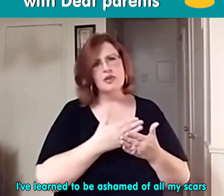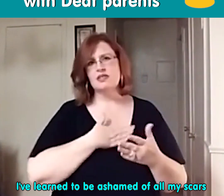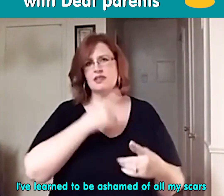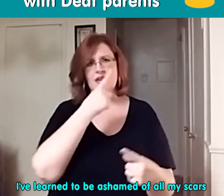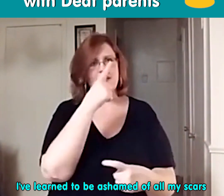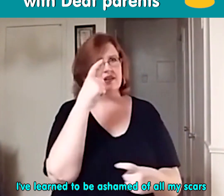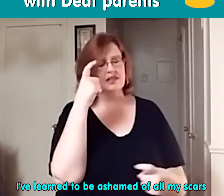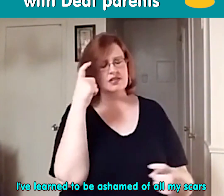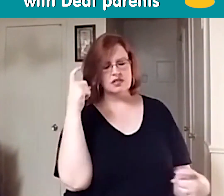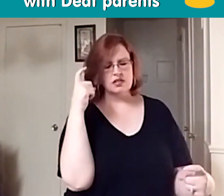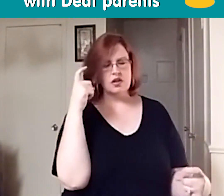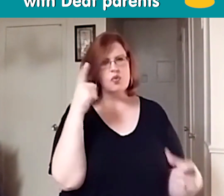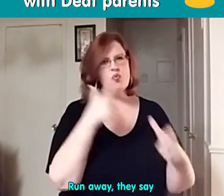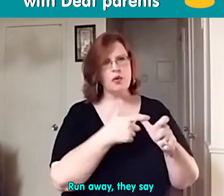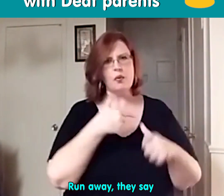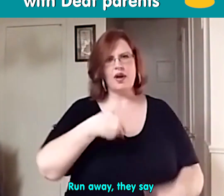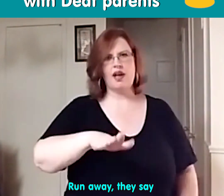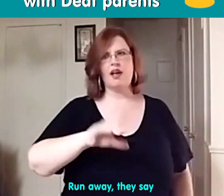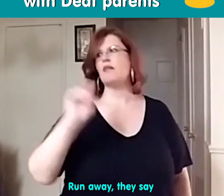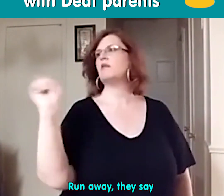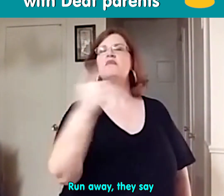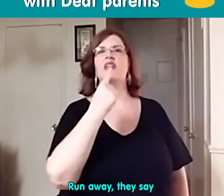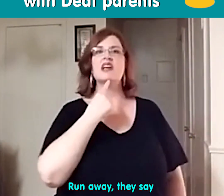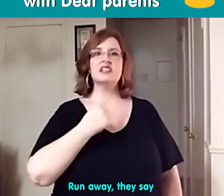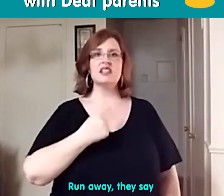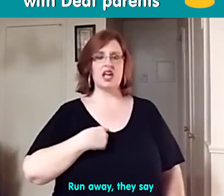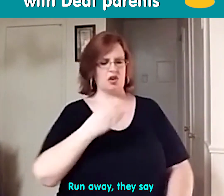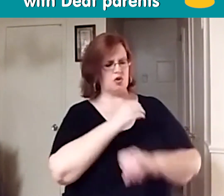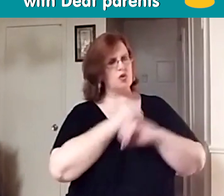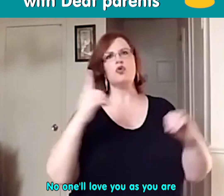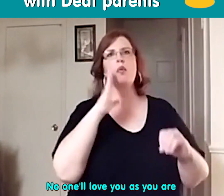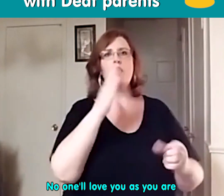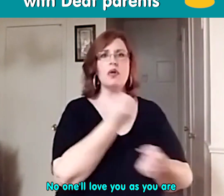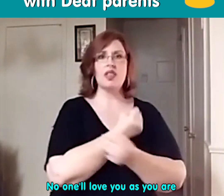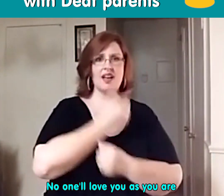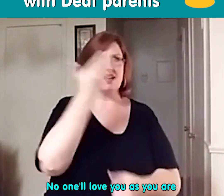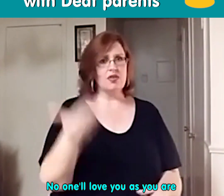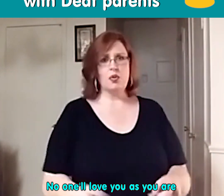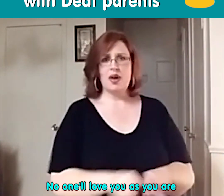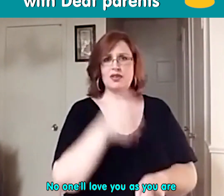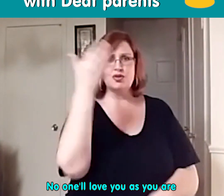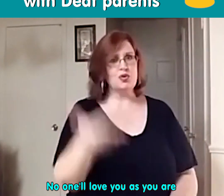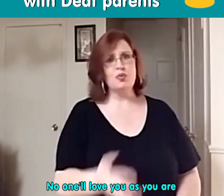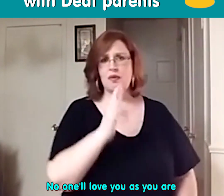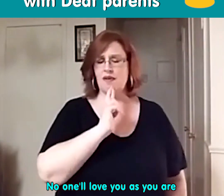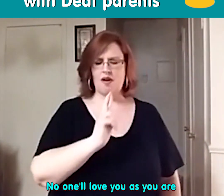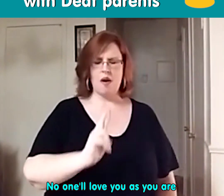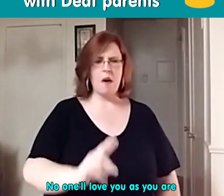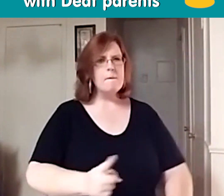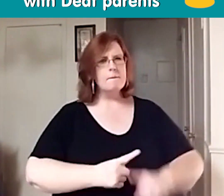they're jealous. Because if you're a CODA, you have a lot more